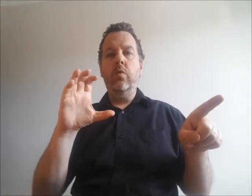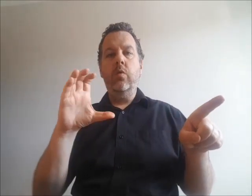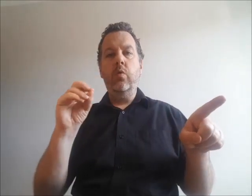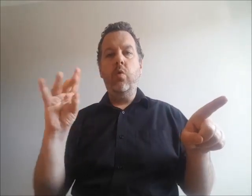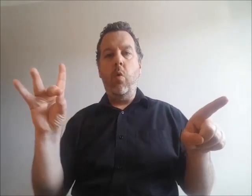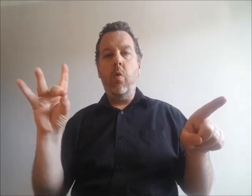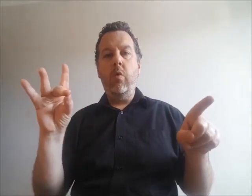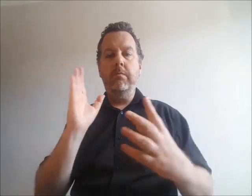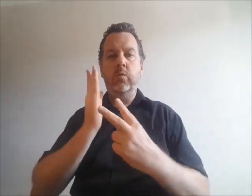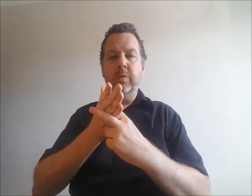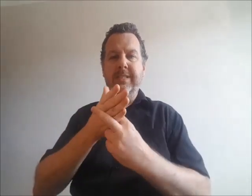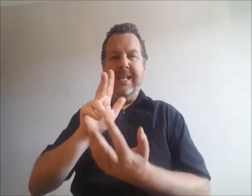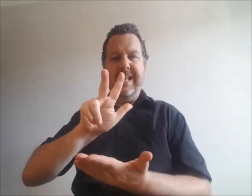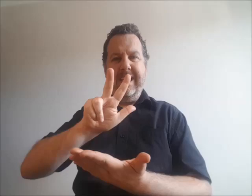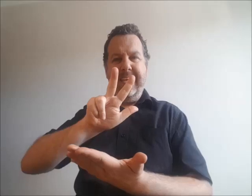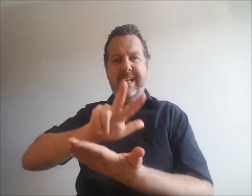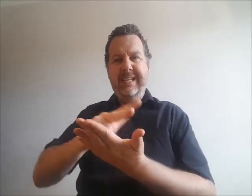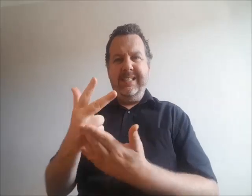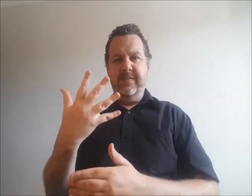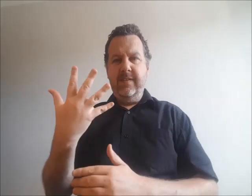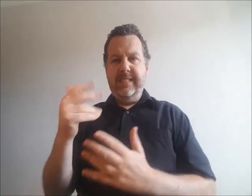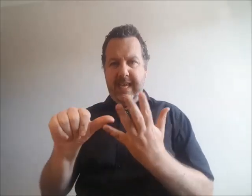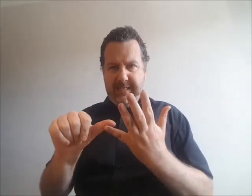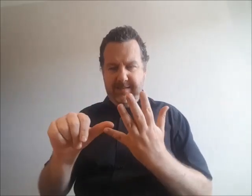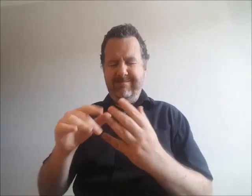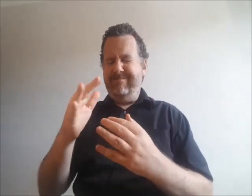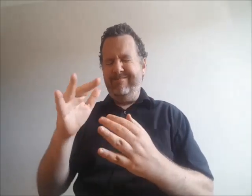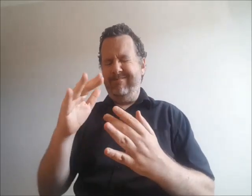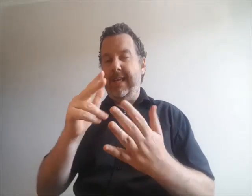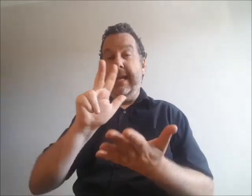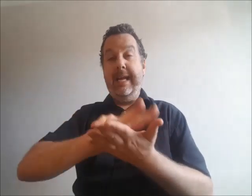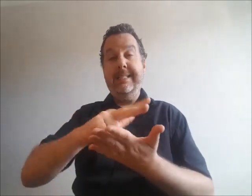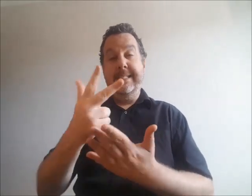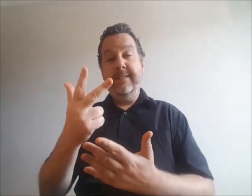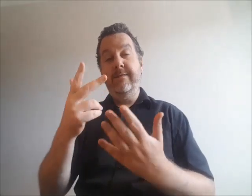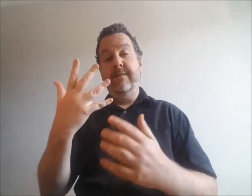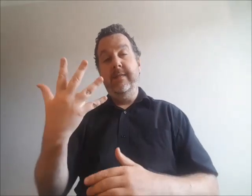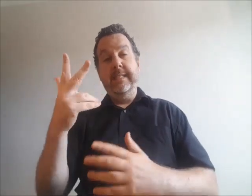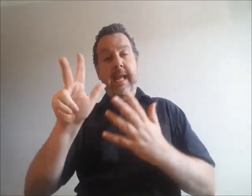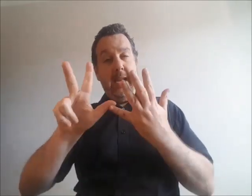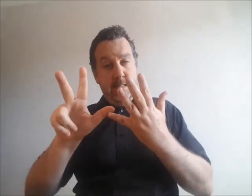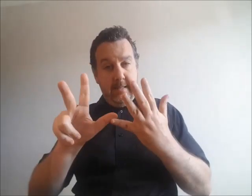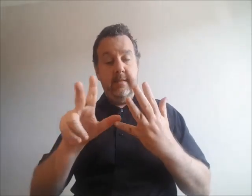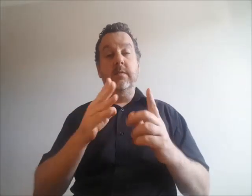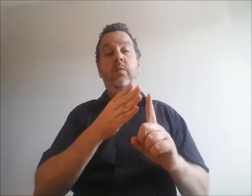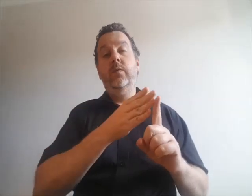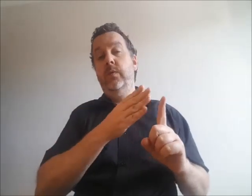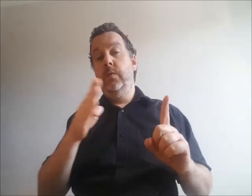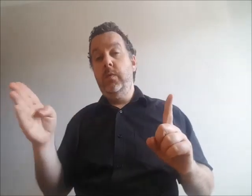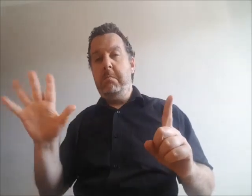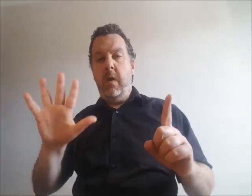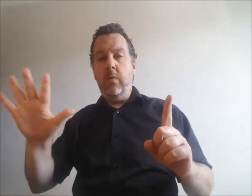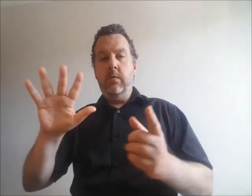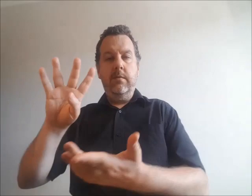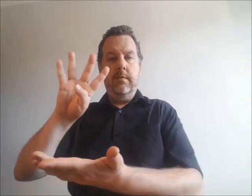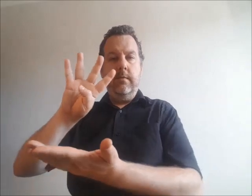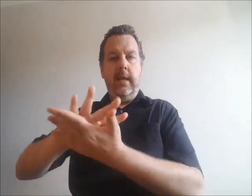there was a school in Cork that ran between 1858 to around about the year